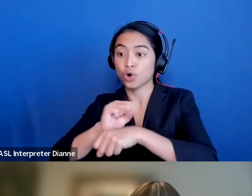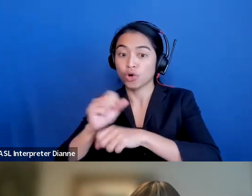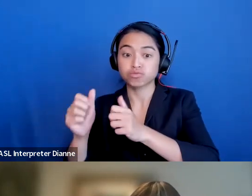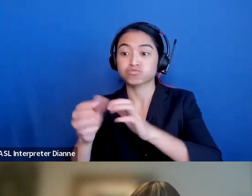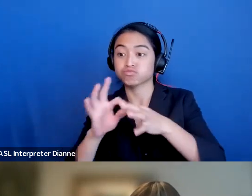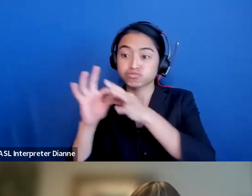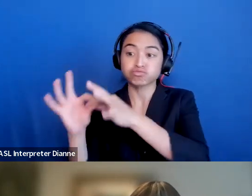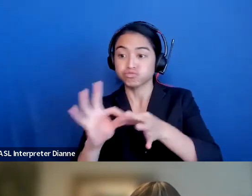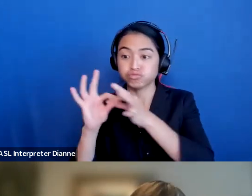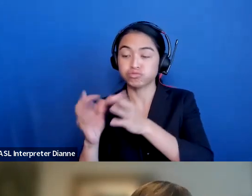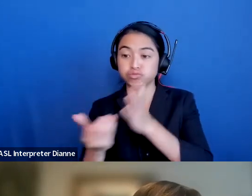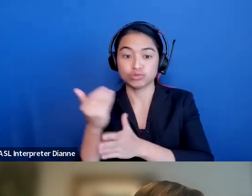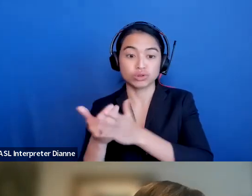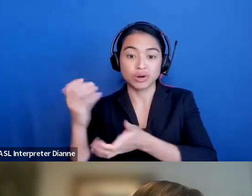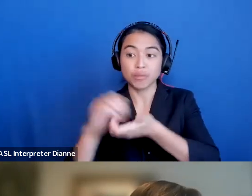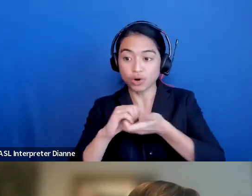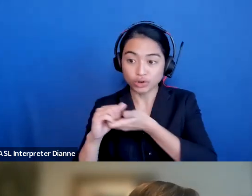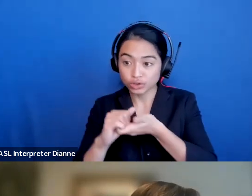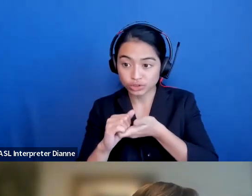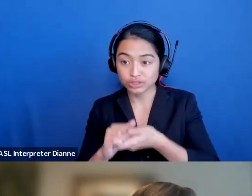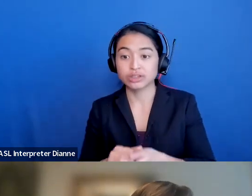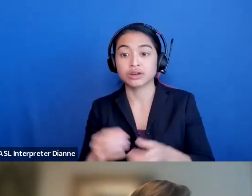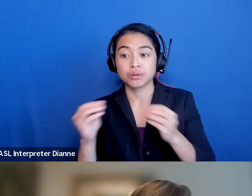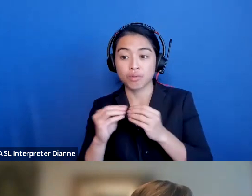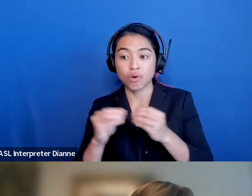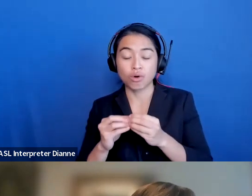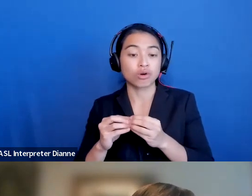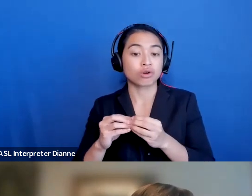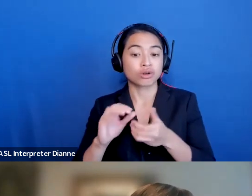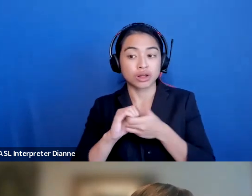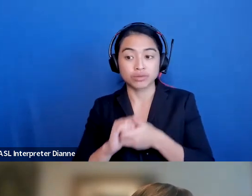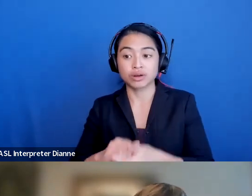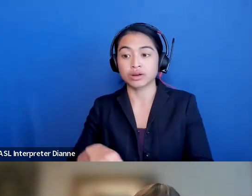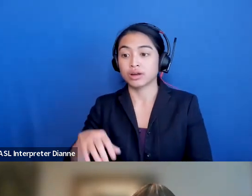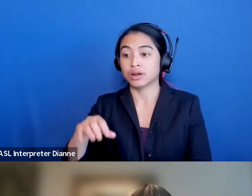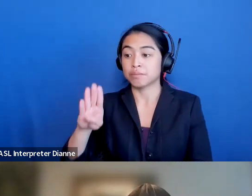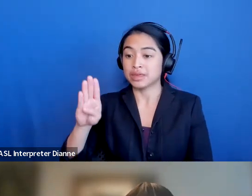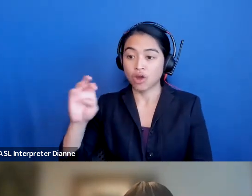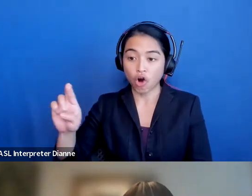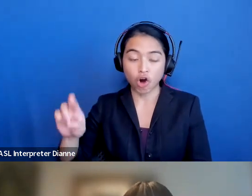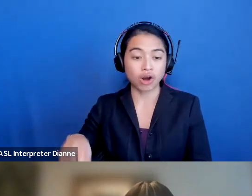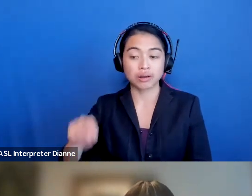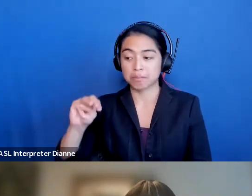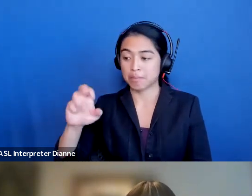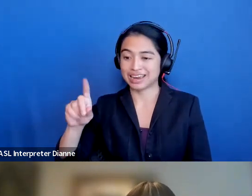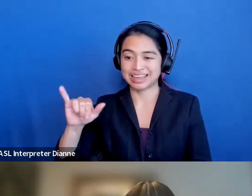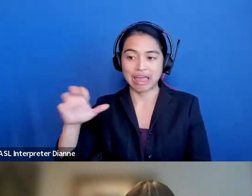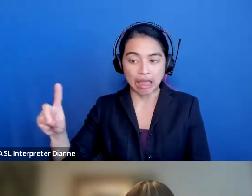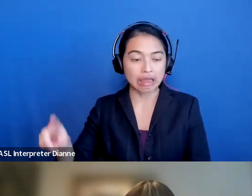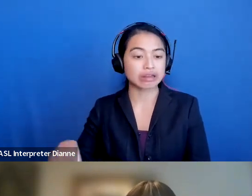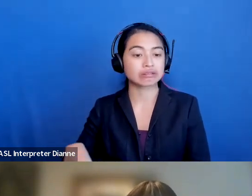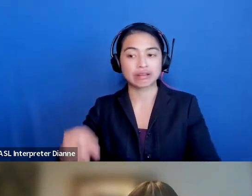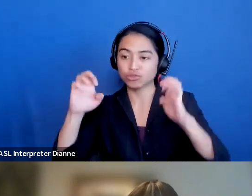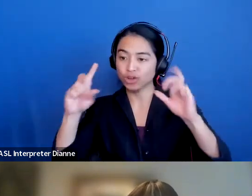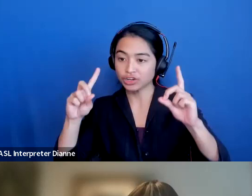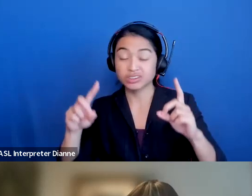new partnership that's being developed, enhancing collaboration with DR or Medicaid or education. The